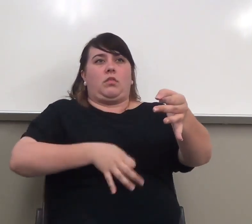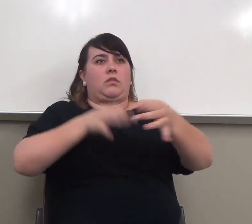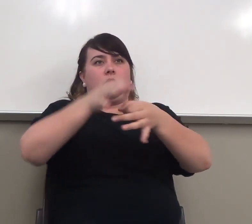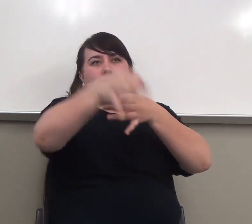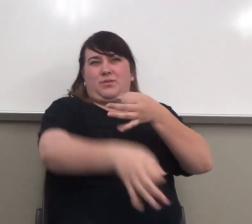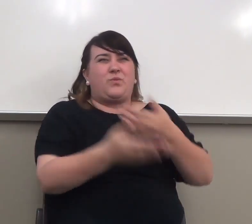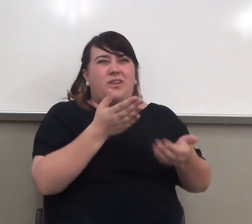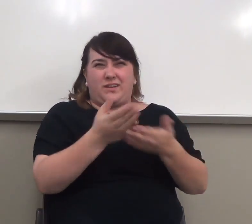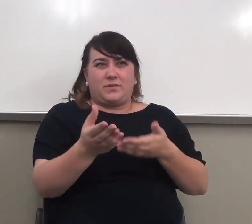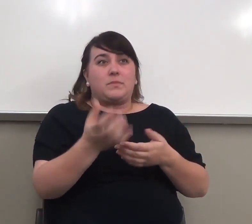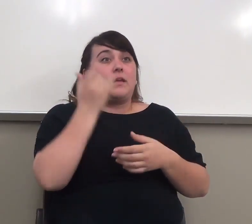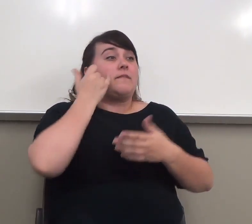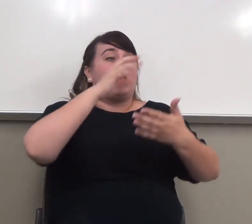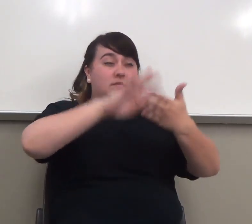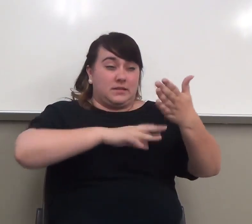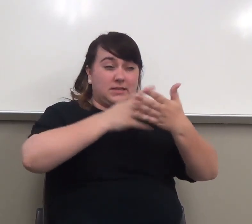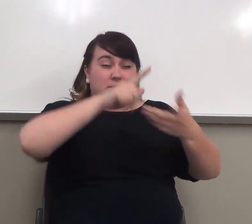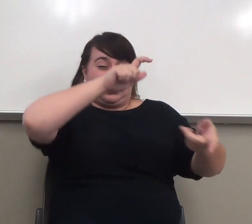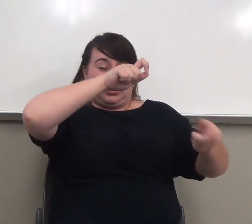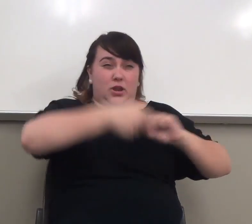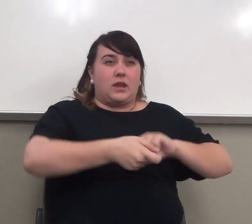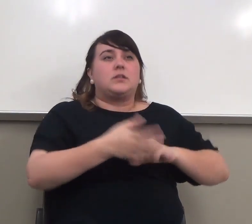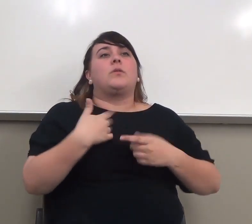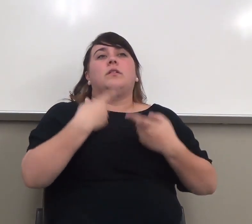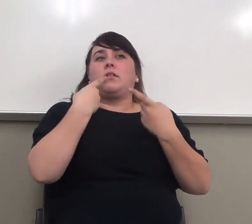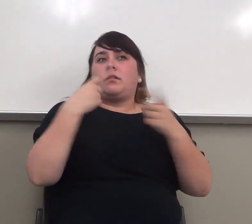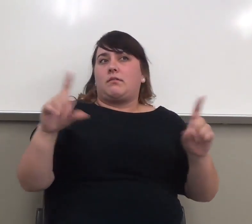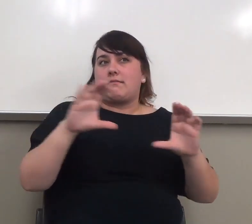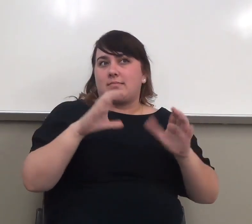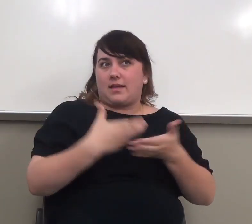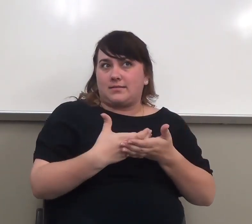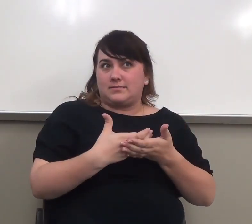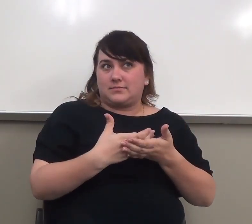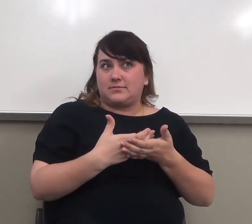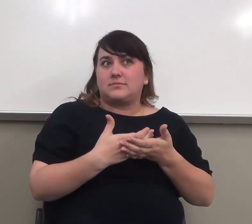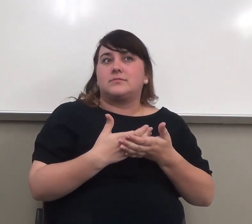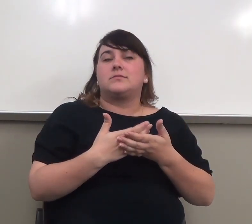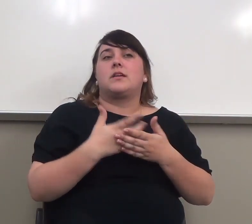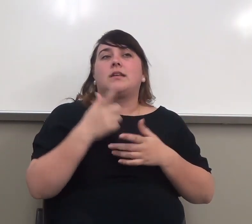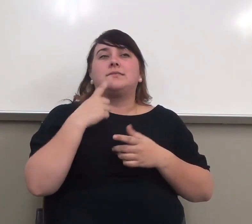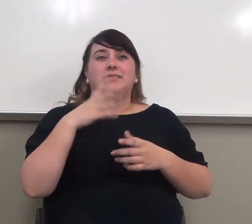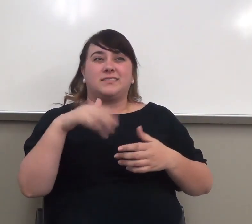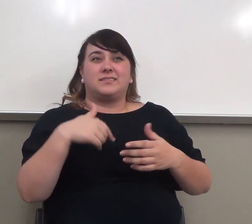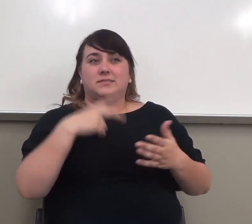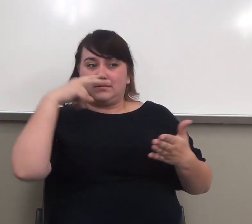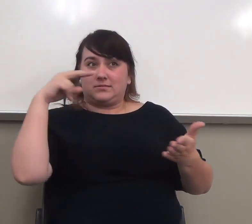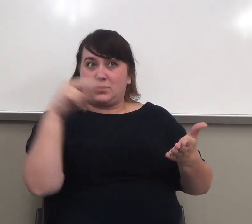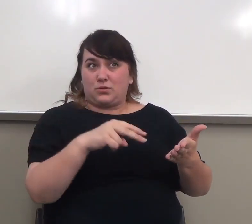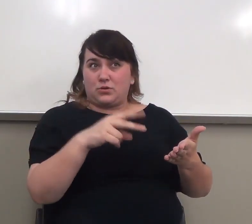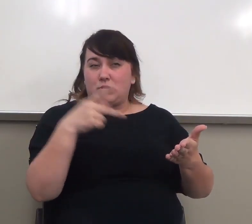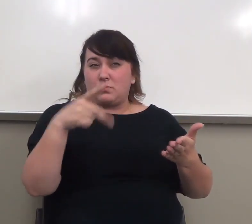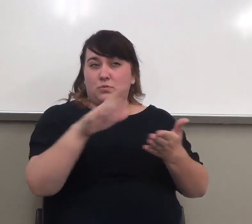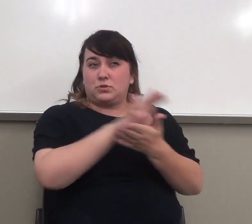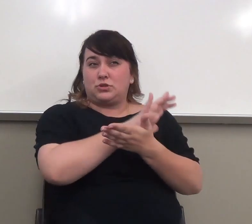usually have is I have some kind of page number wrong in the homework or something. But I don't usually make changes like saying, we're